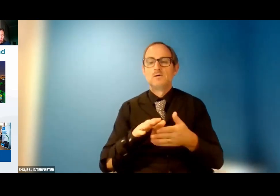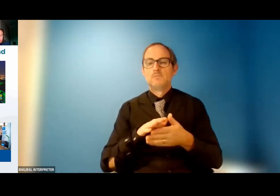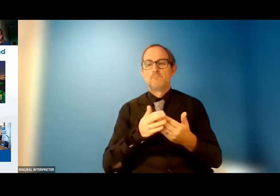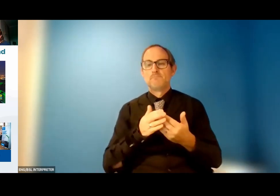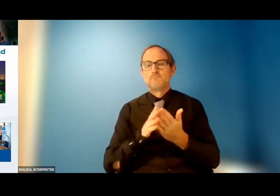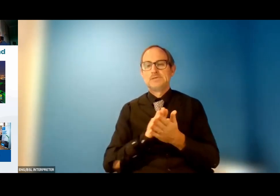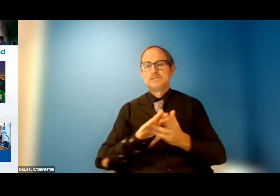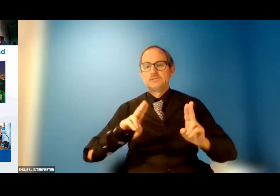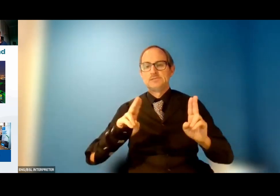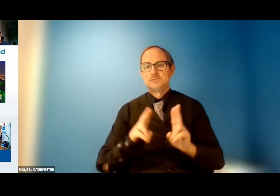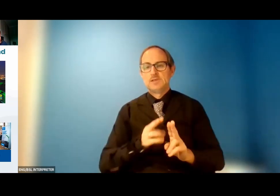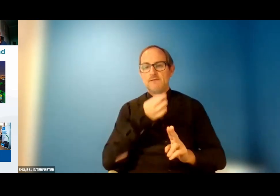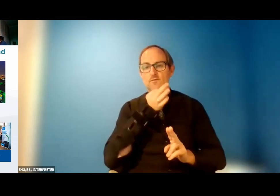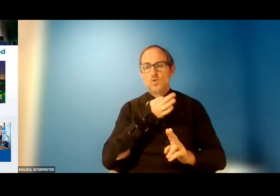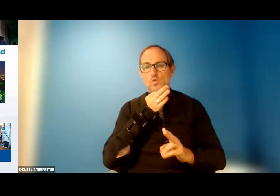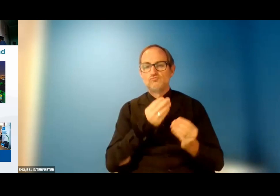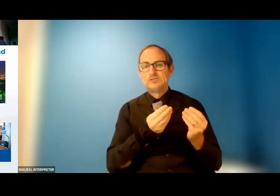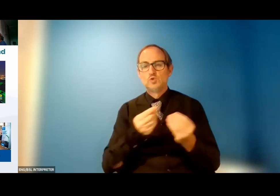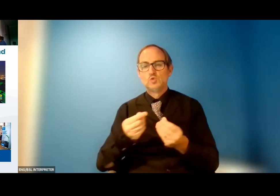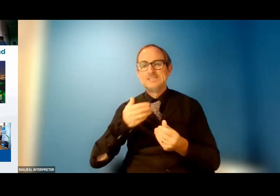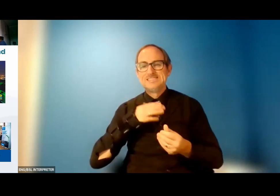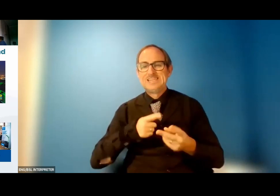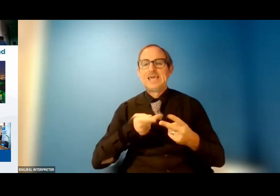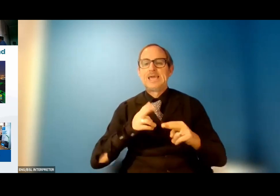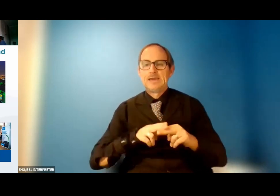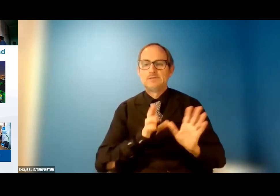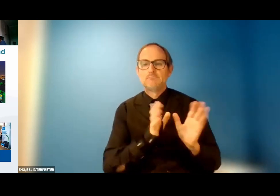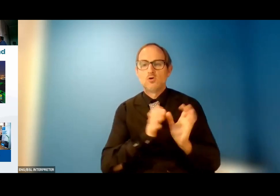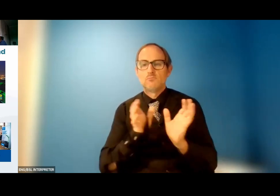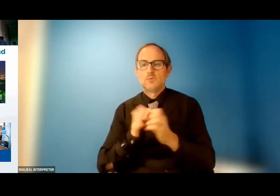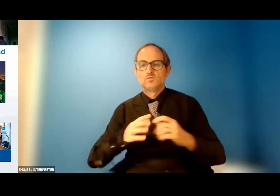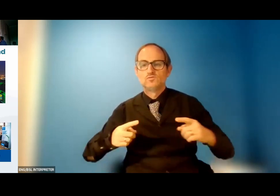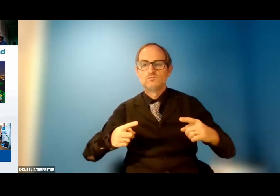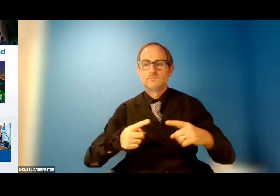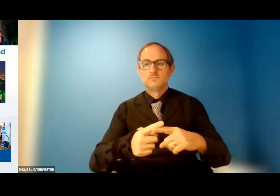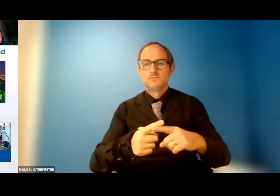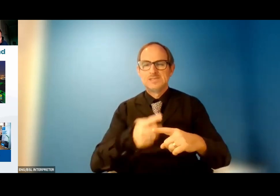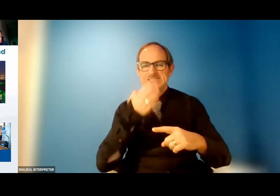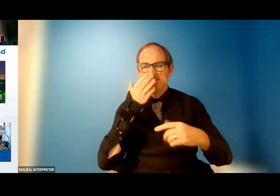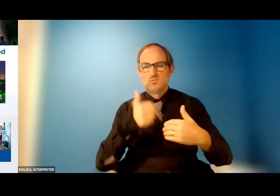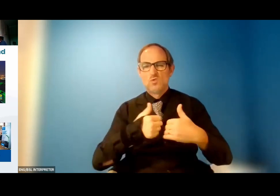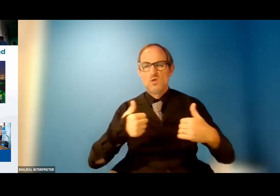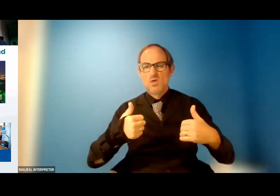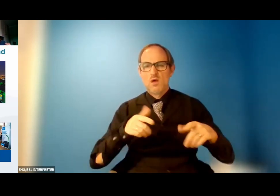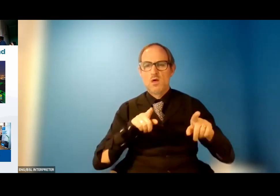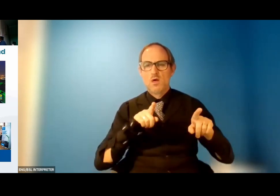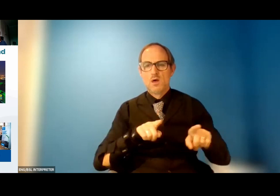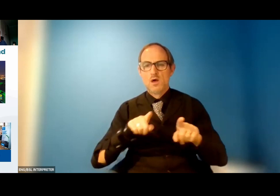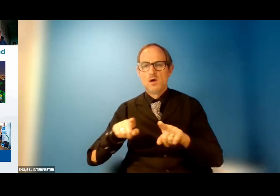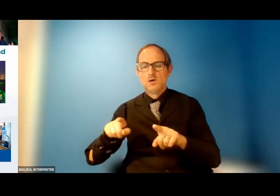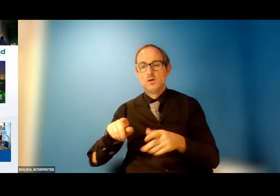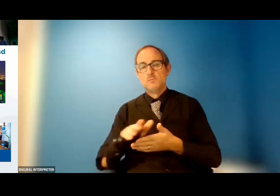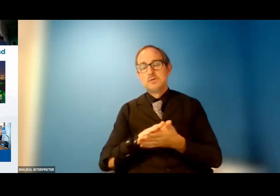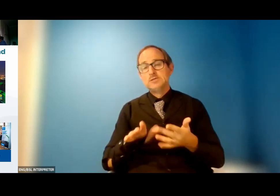more cross-departmental kind of working. And even in some places, we found some contradictions